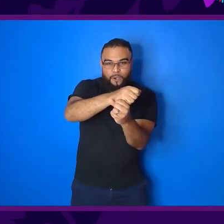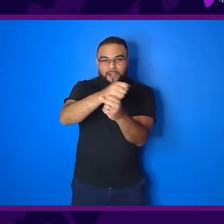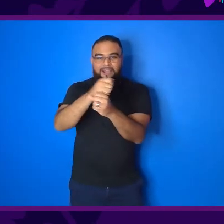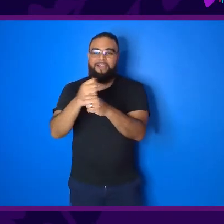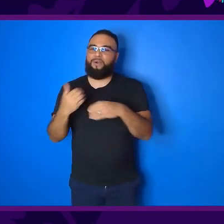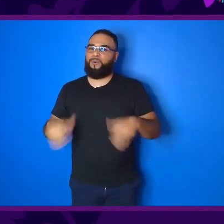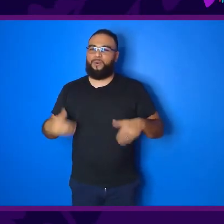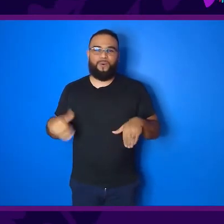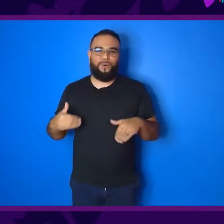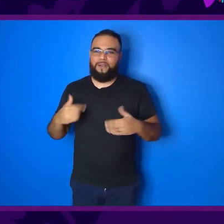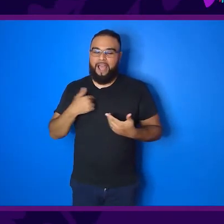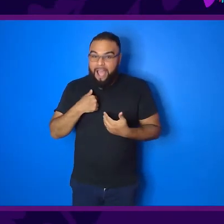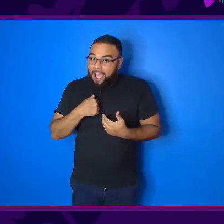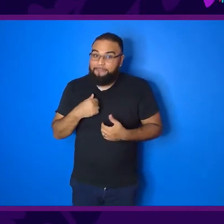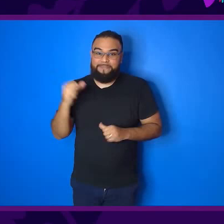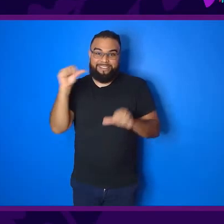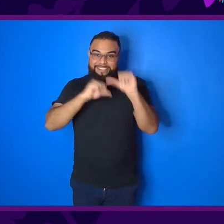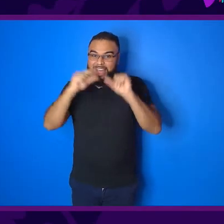now.